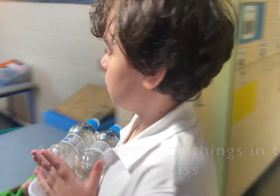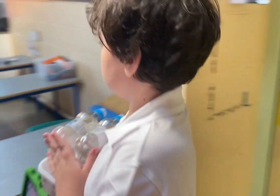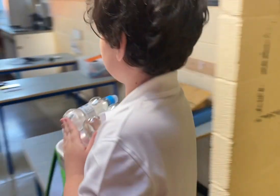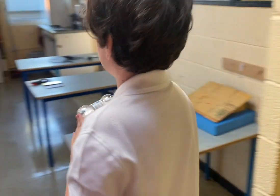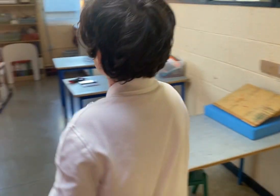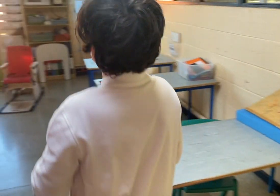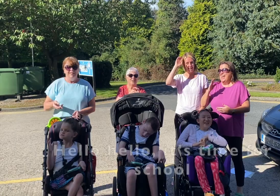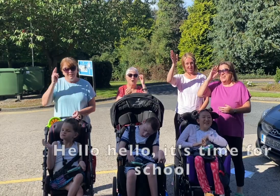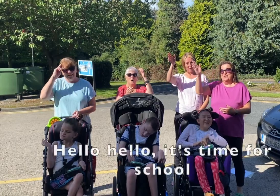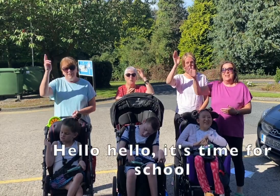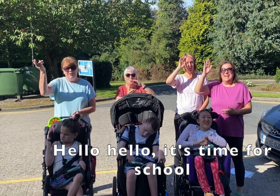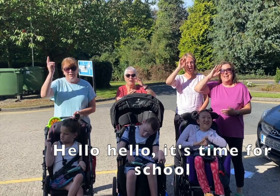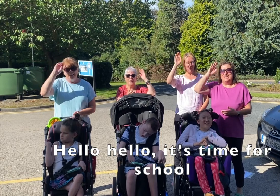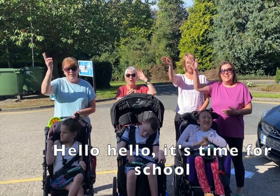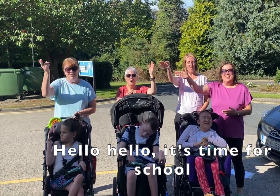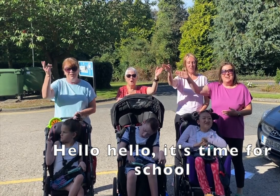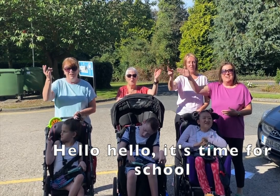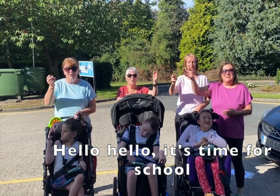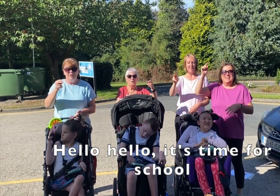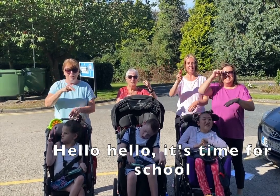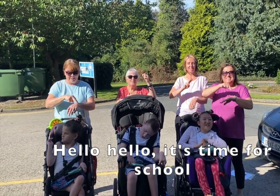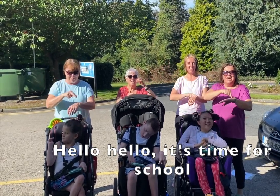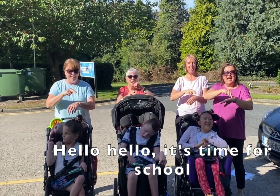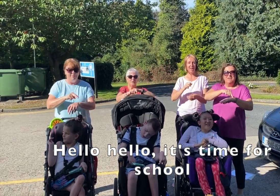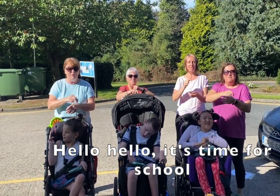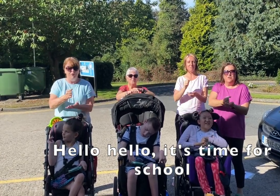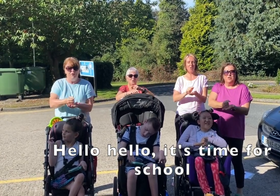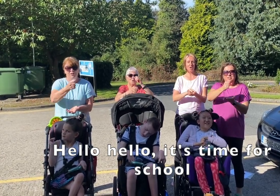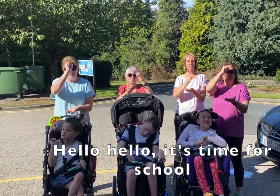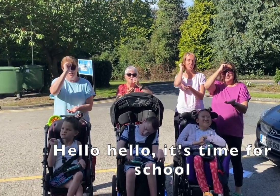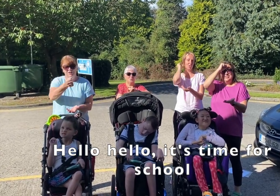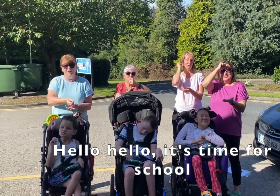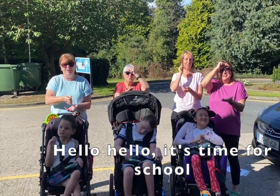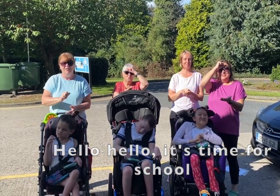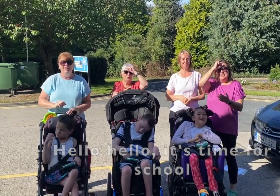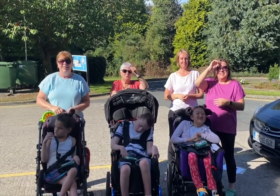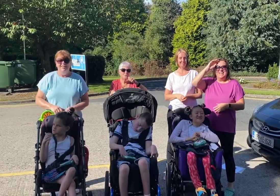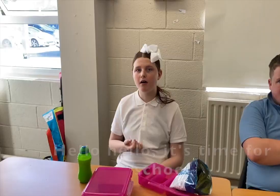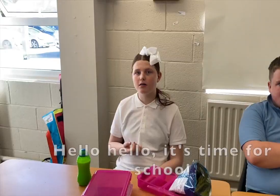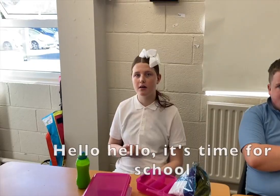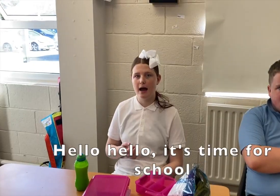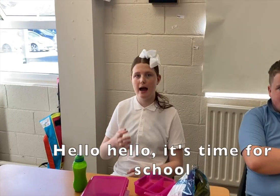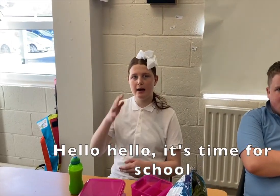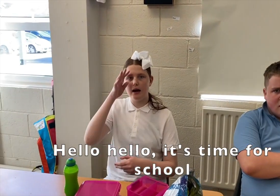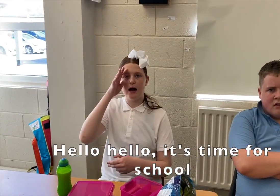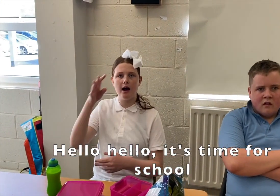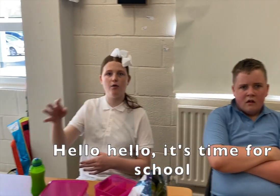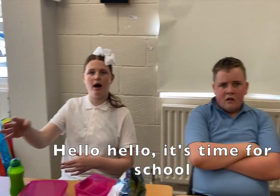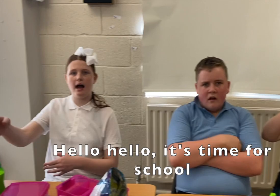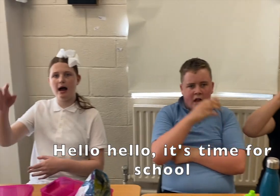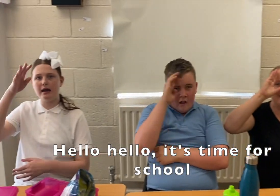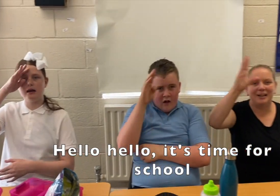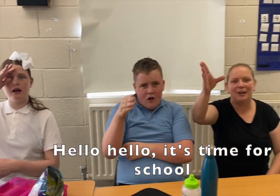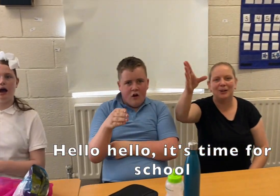class. Hello, hello, it's time for school. Hello, hello,